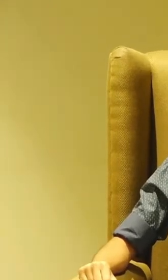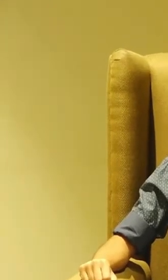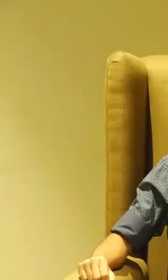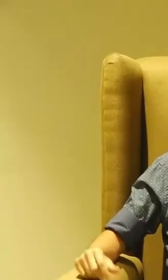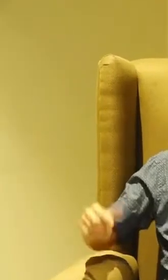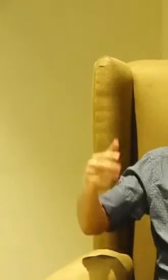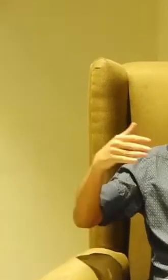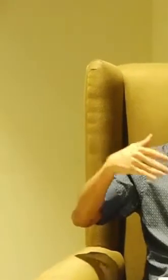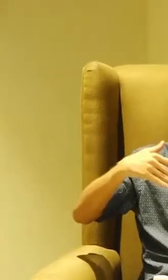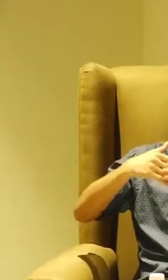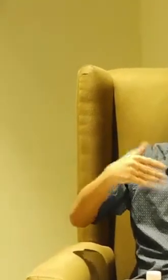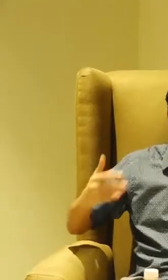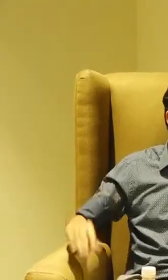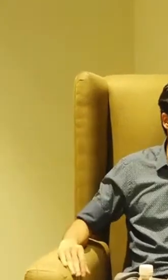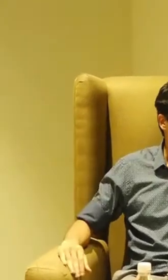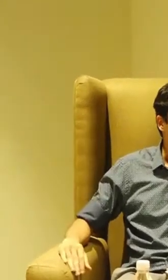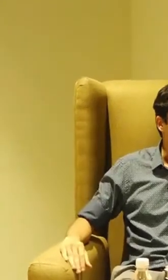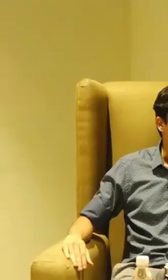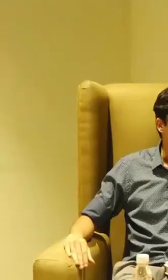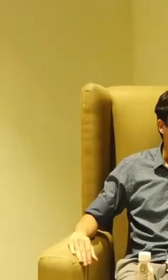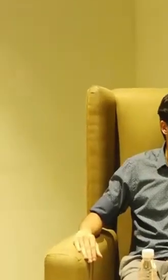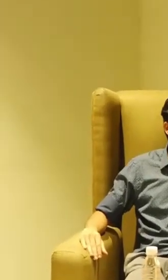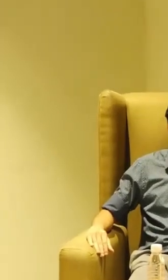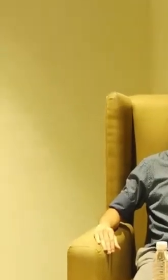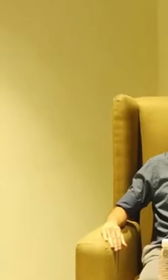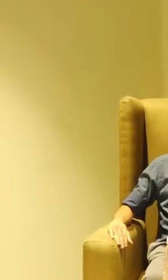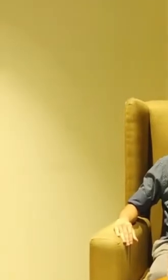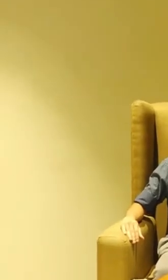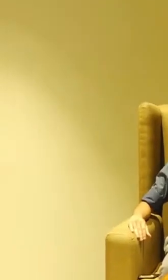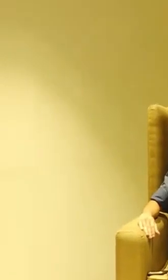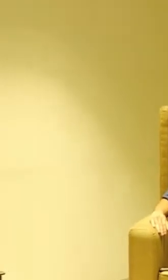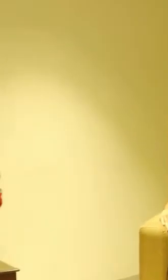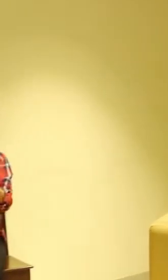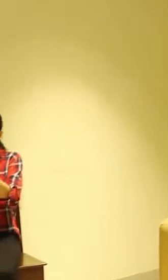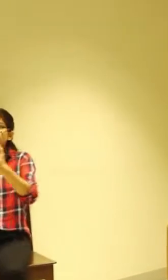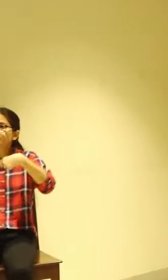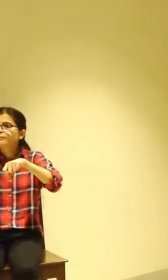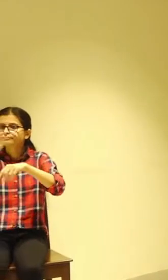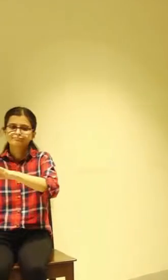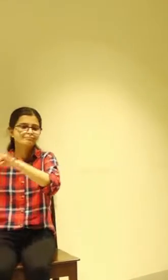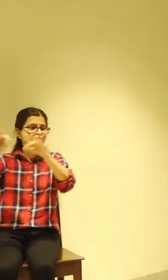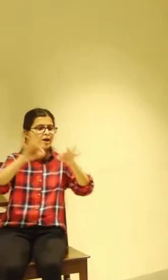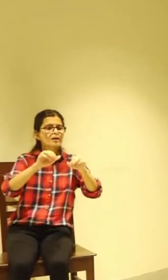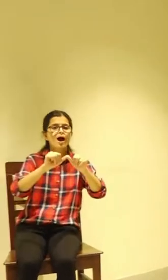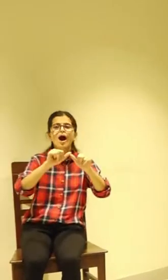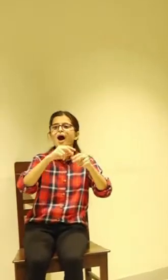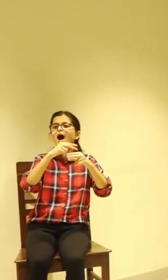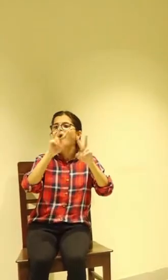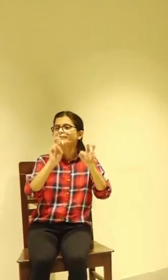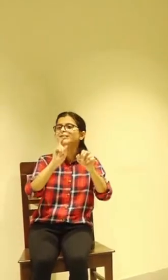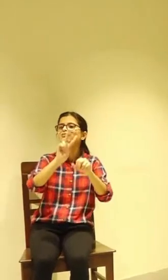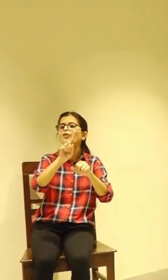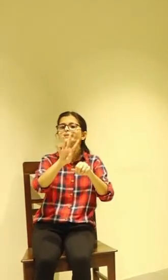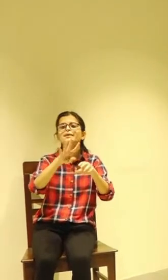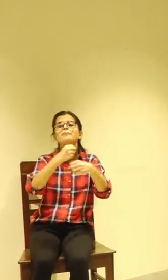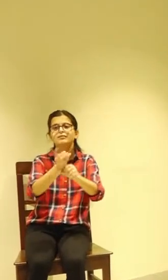21. Yeah, it earlier Just before the Constitution had to be framed, the drafting committee picked out equality and made it Article 14. That's really the story of